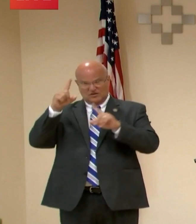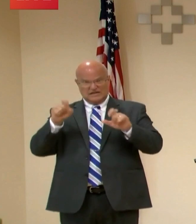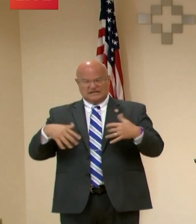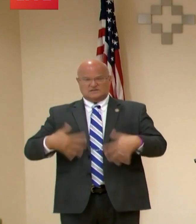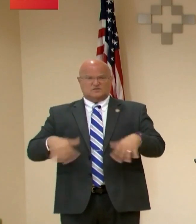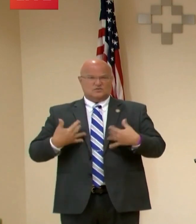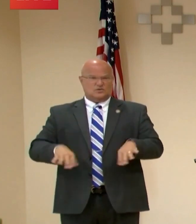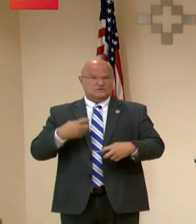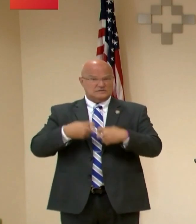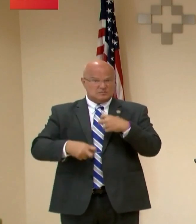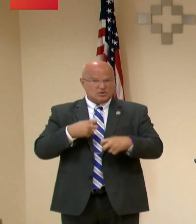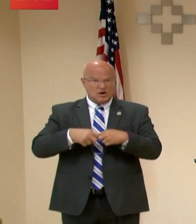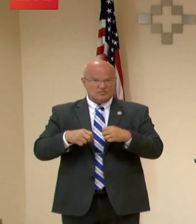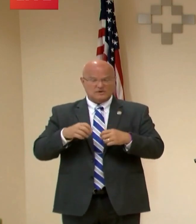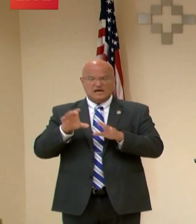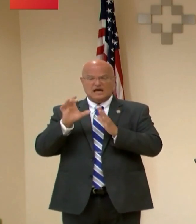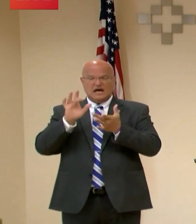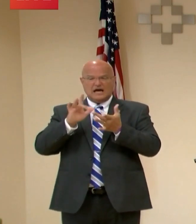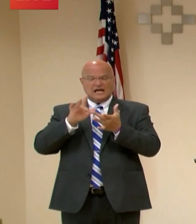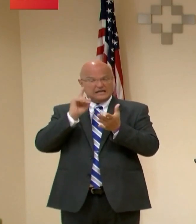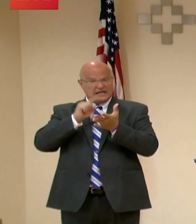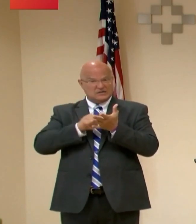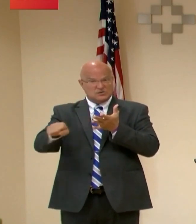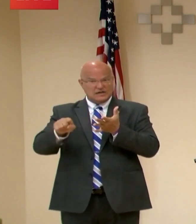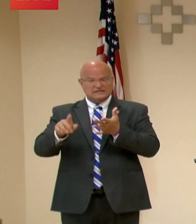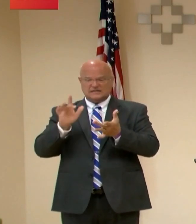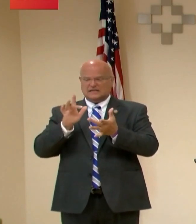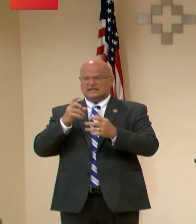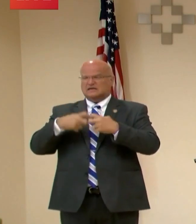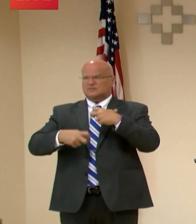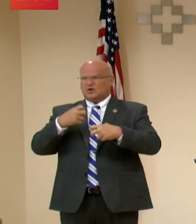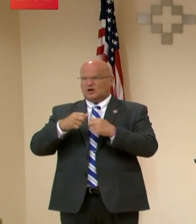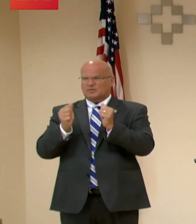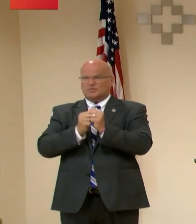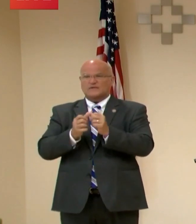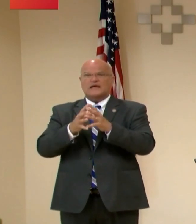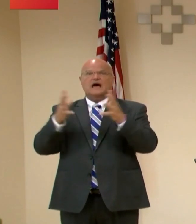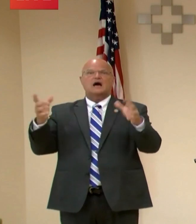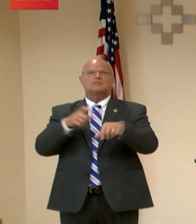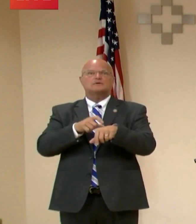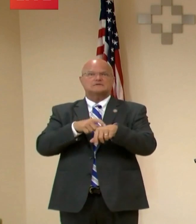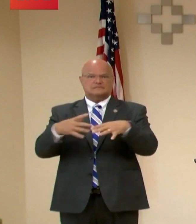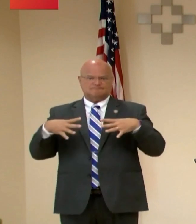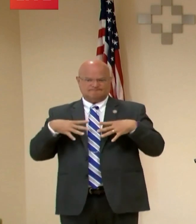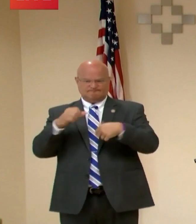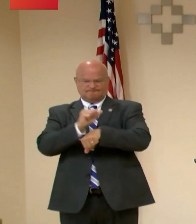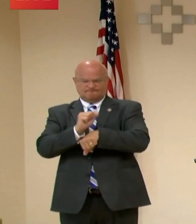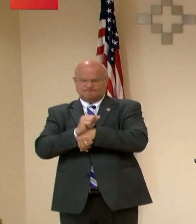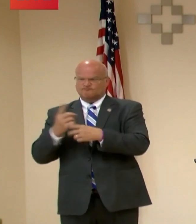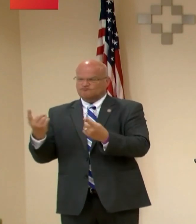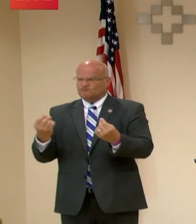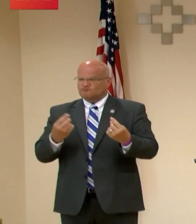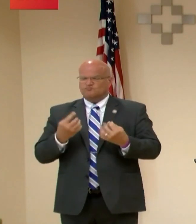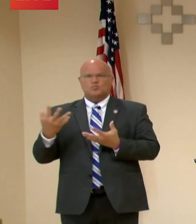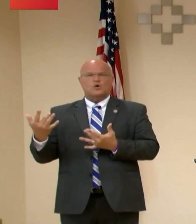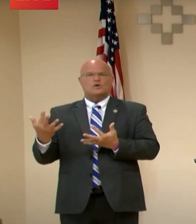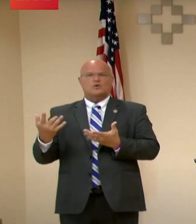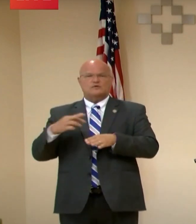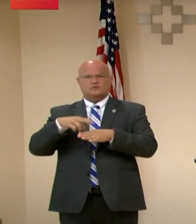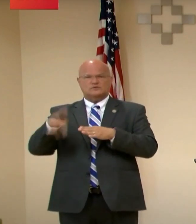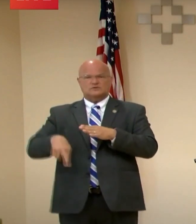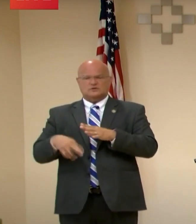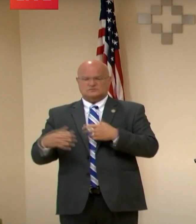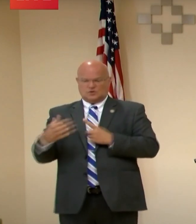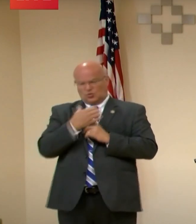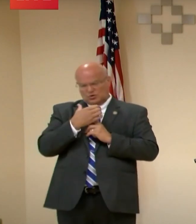test. It's a problem in our contact tracing. It's a problem in how much time they're off work. What do they do when they're waiting for those results?